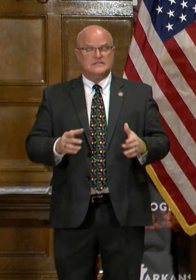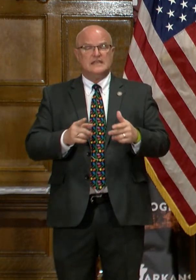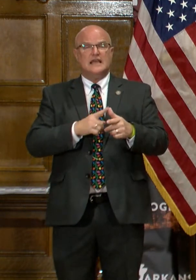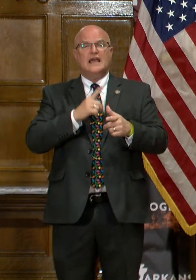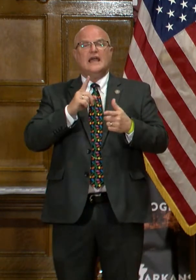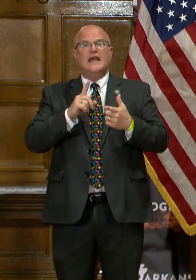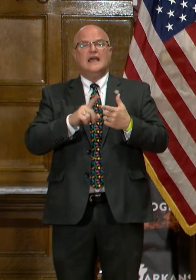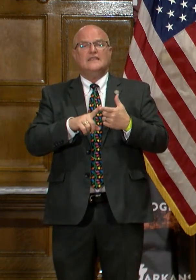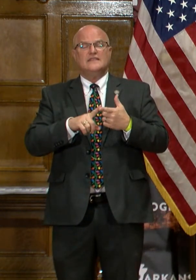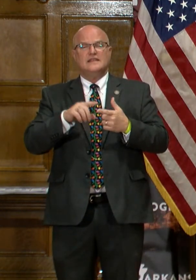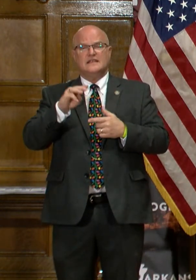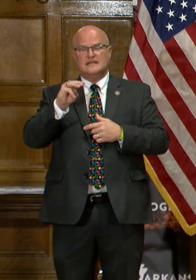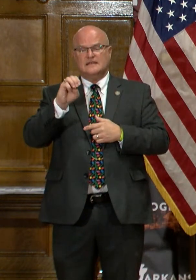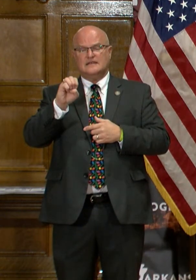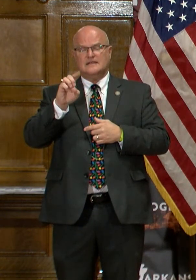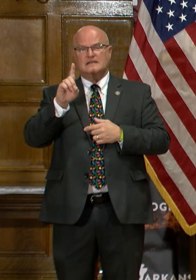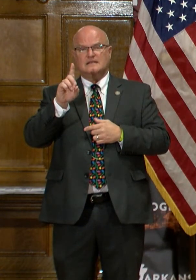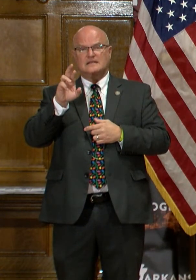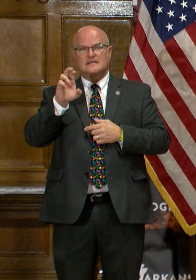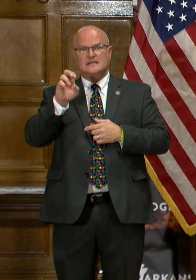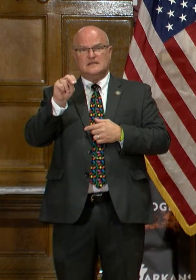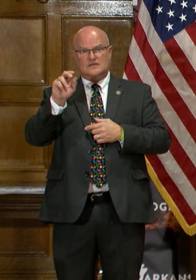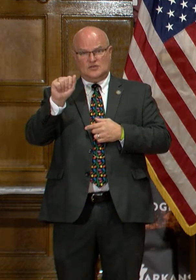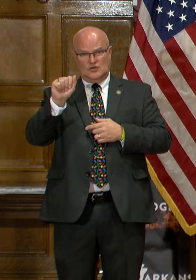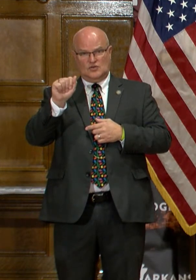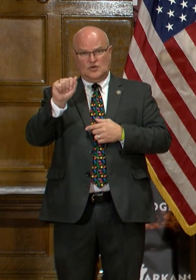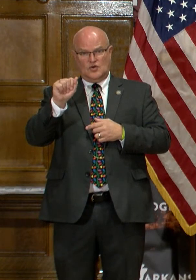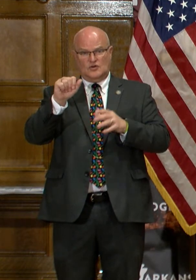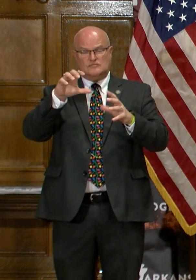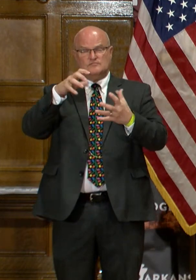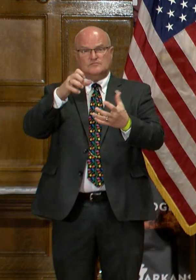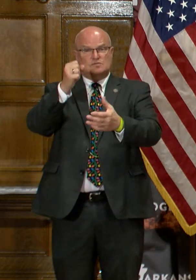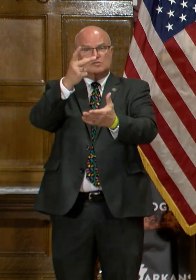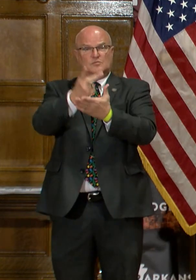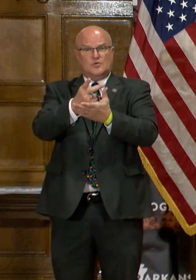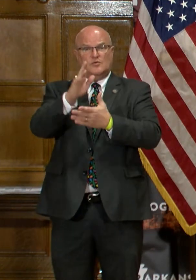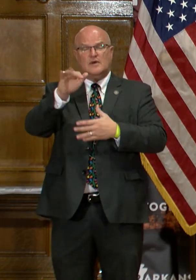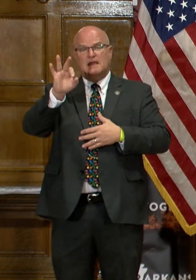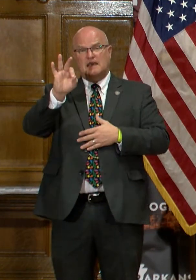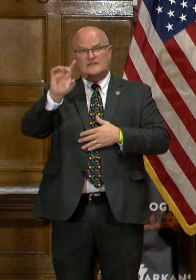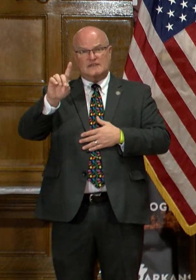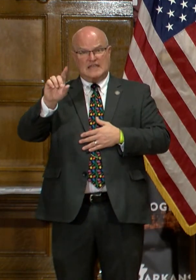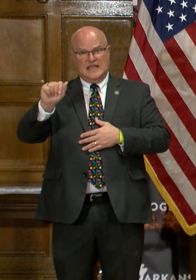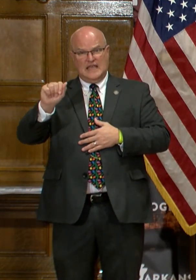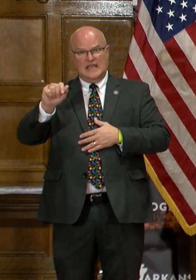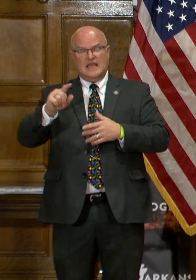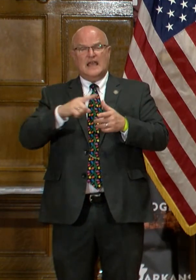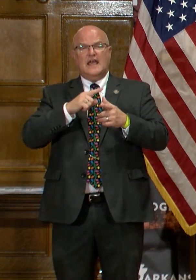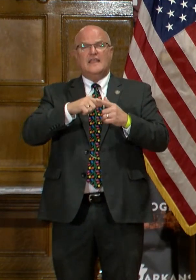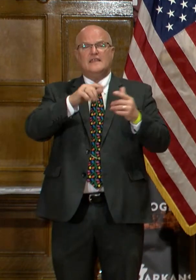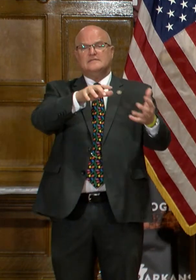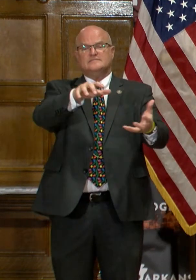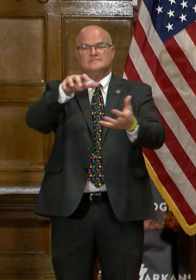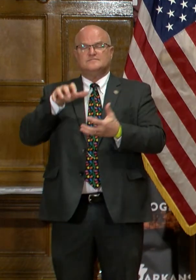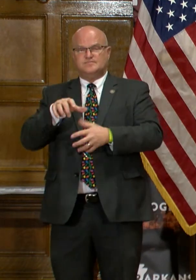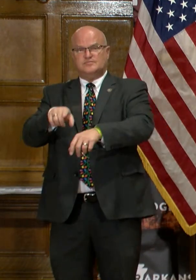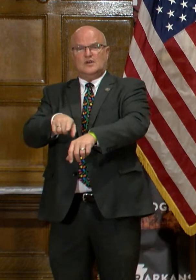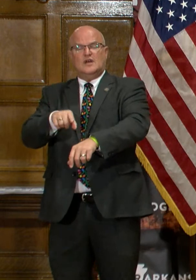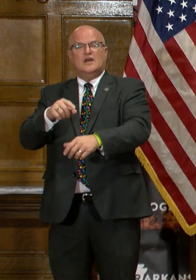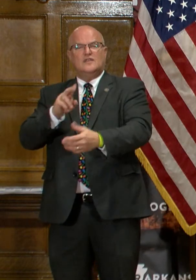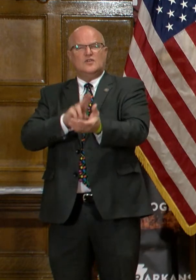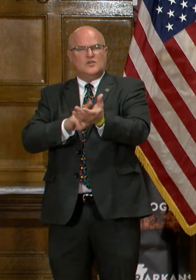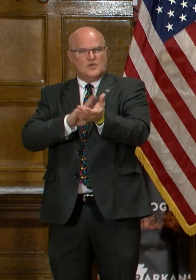as the Moderna batch is approved by the FDA, then that will move into our long-term